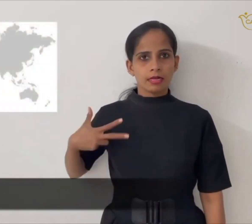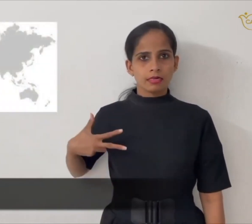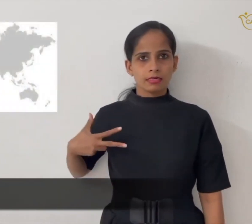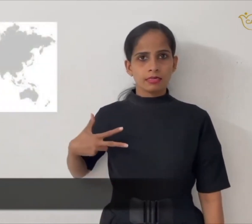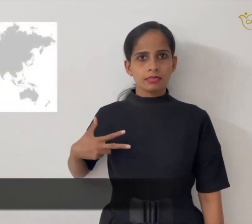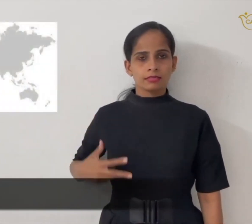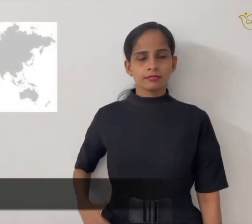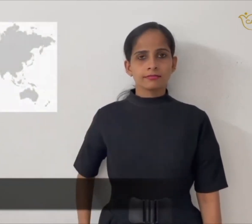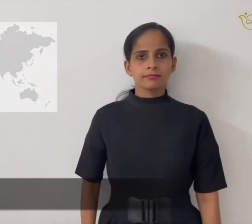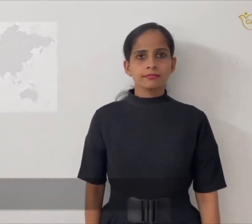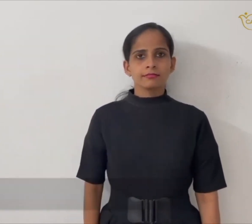Denmark,